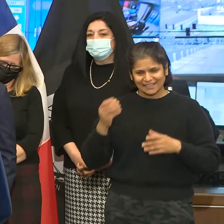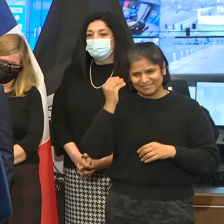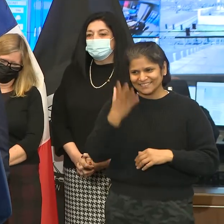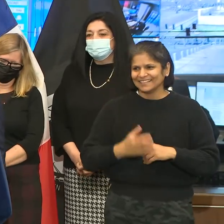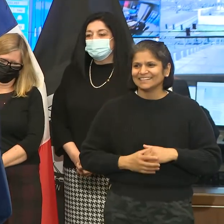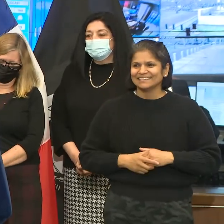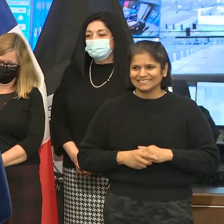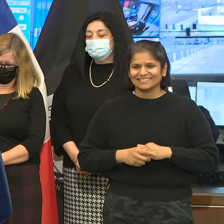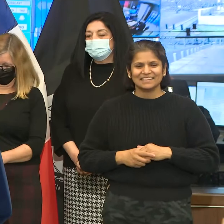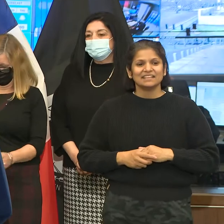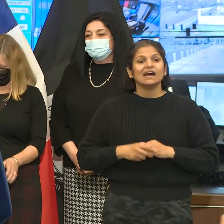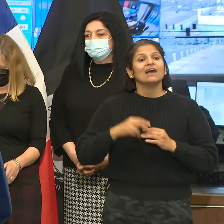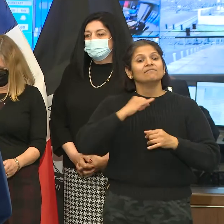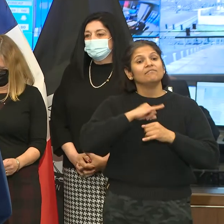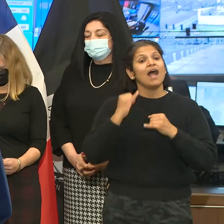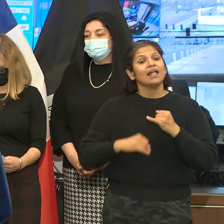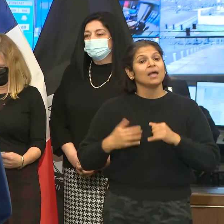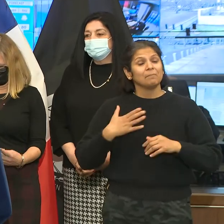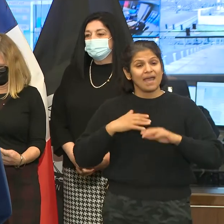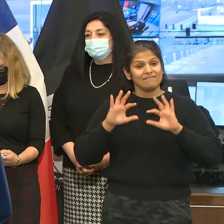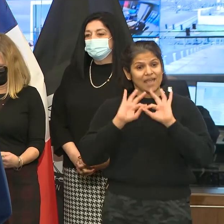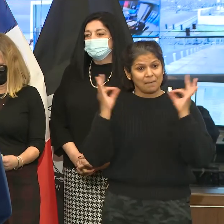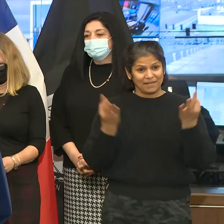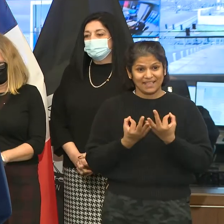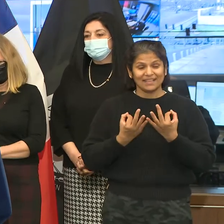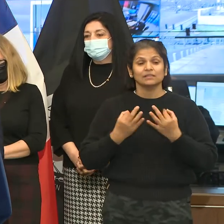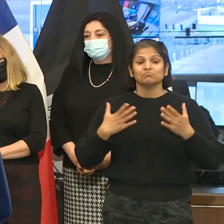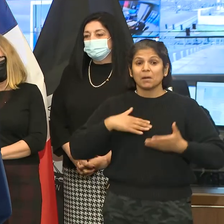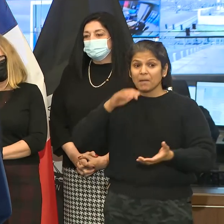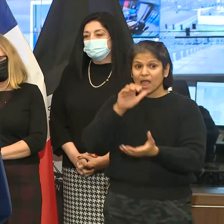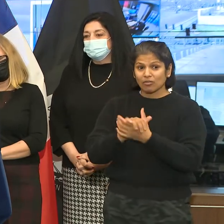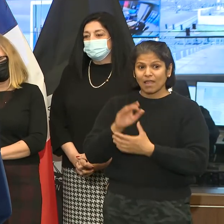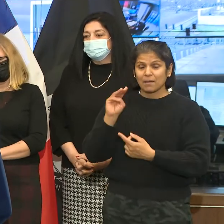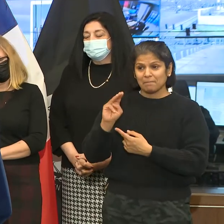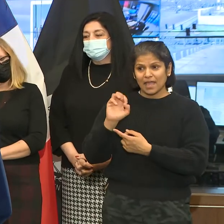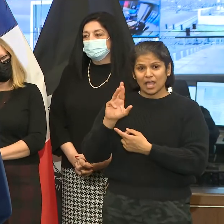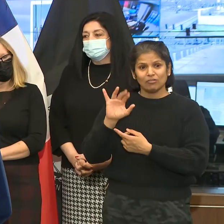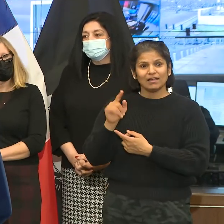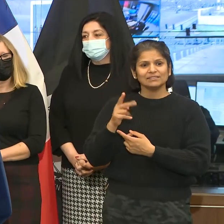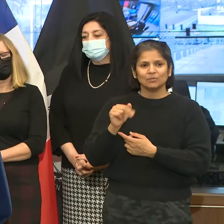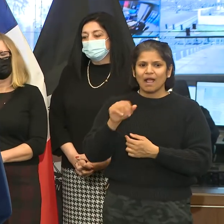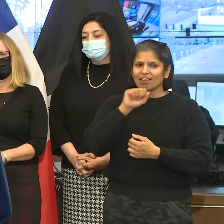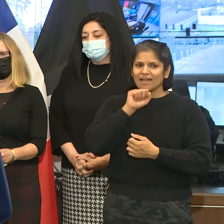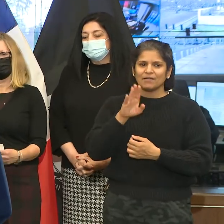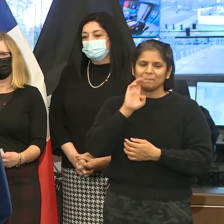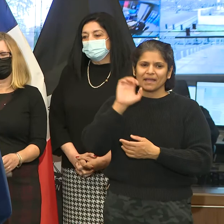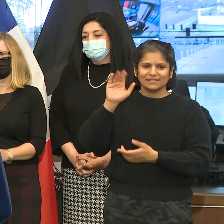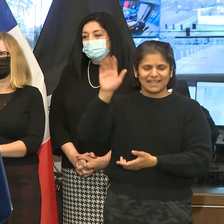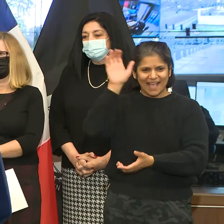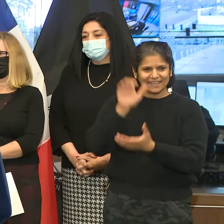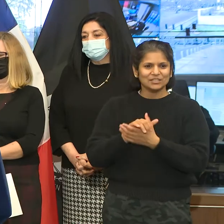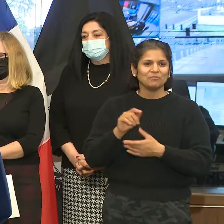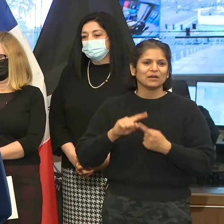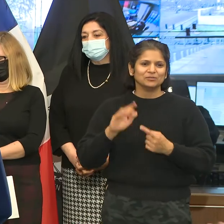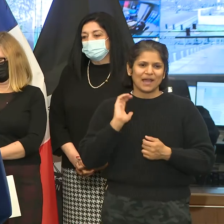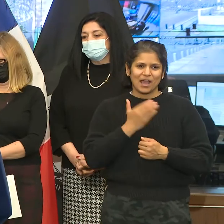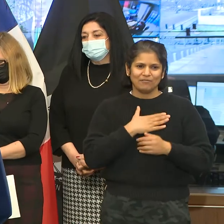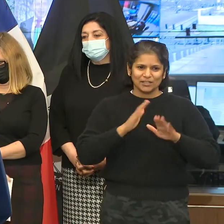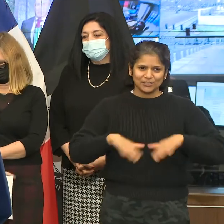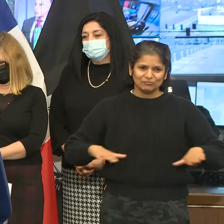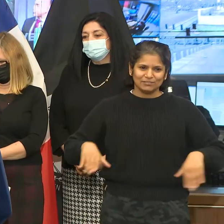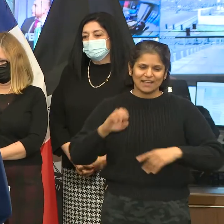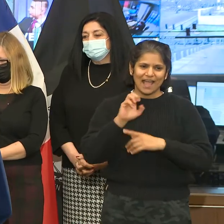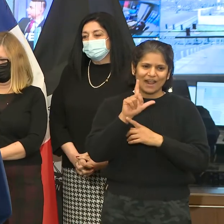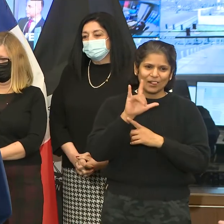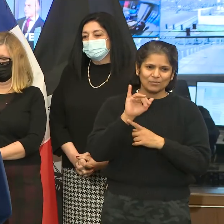And finally, to my family, especially my wife, Meredith, I love nothing more than being your husband. To our children, Eloise, Wolf, India,